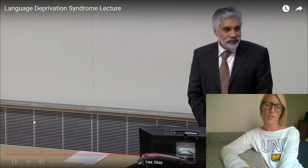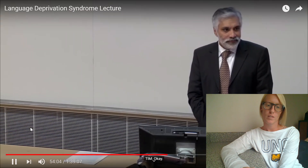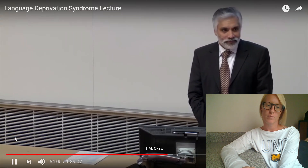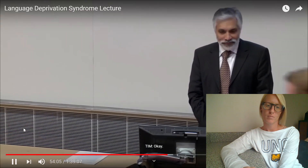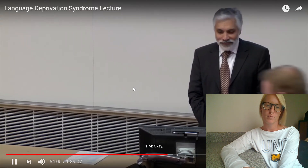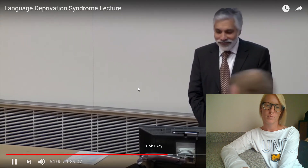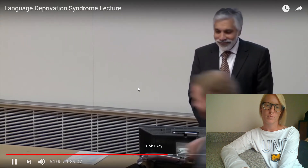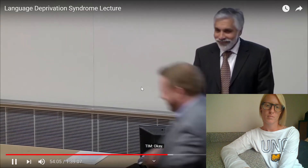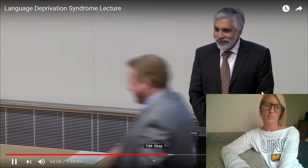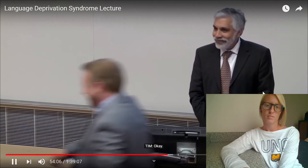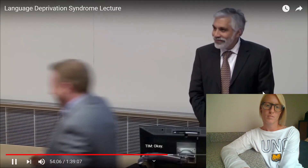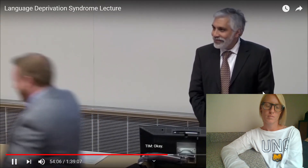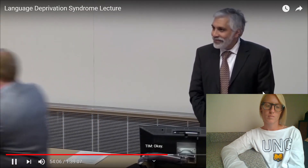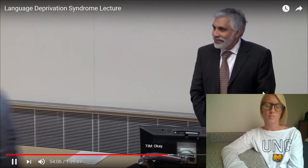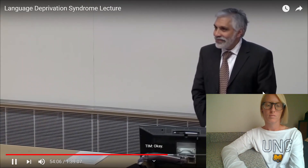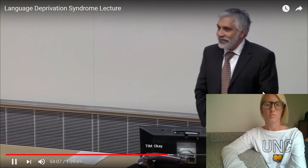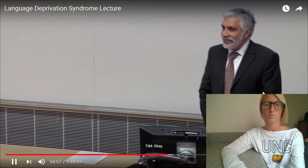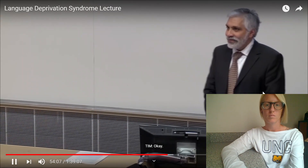Okay.